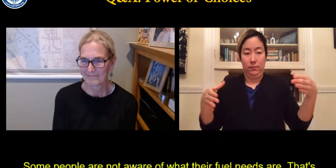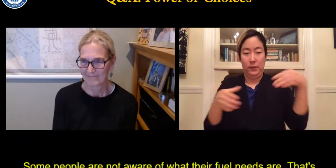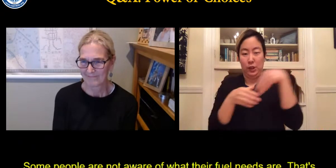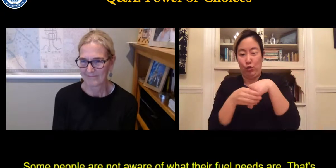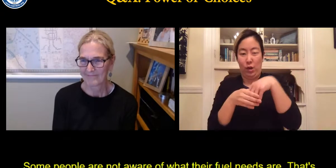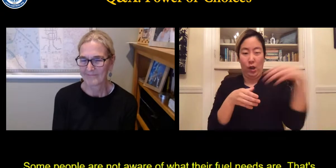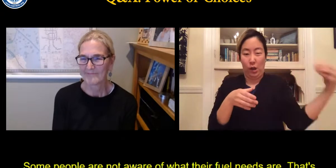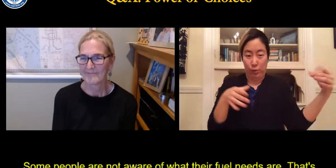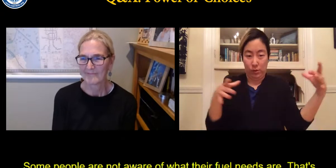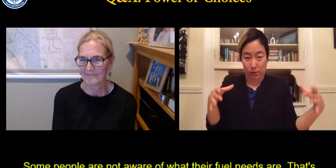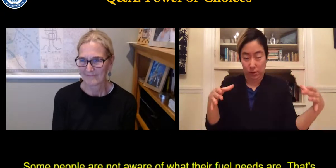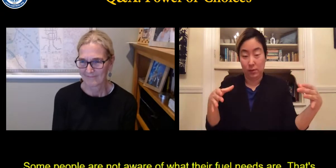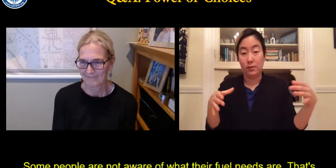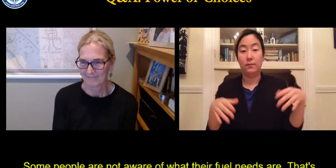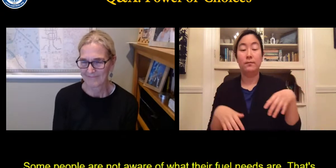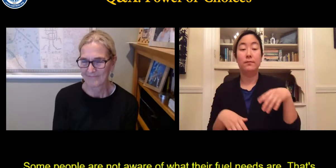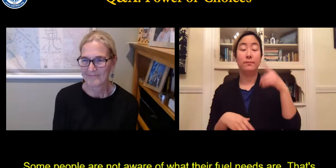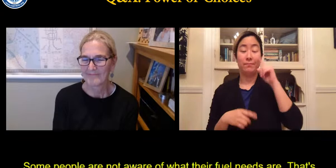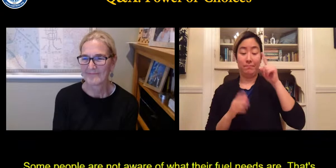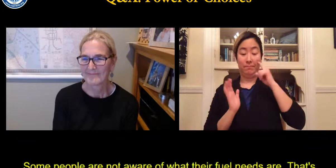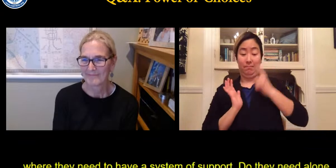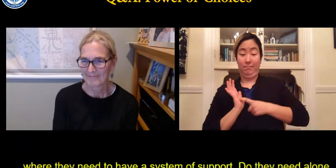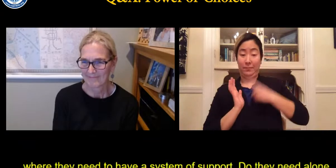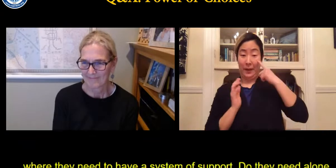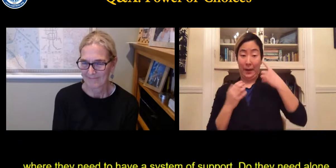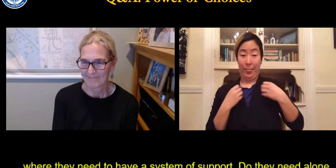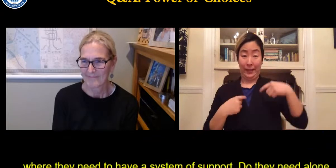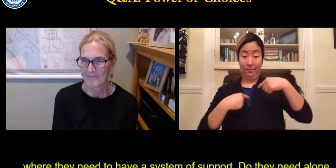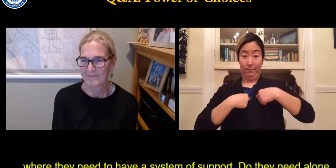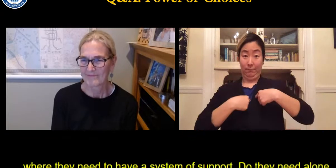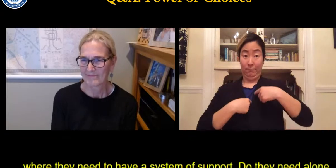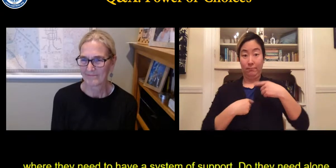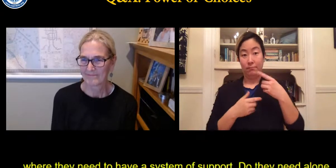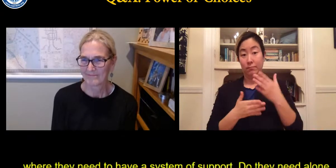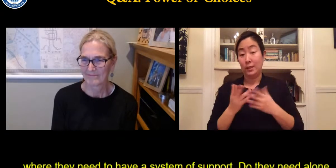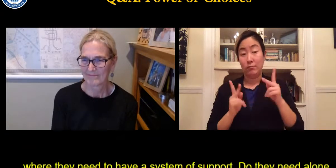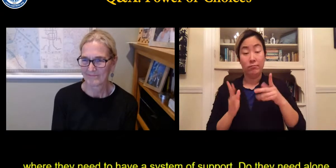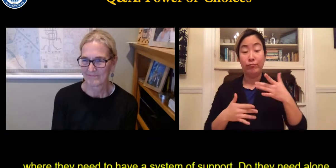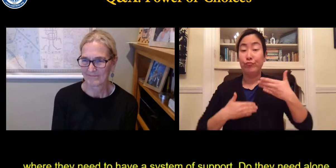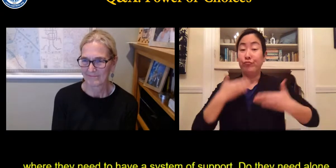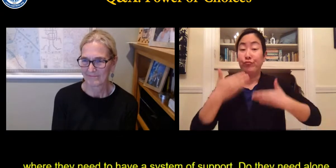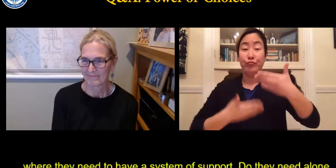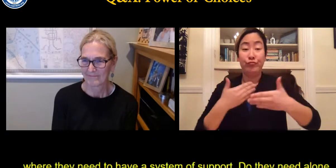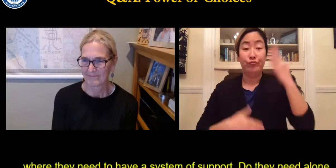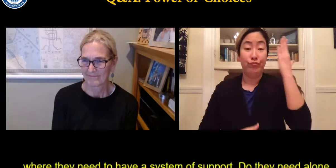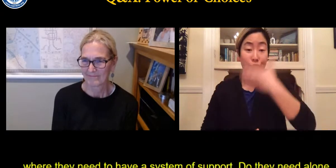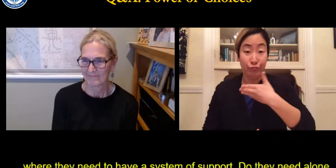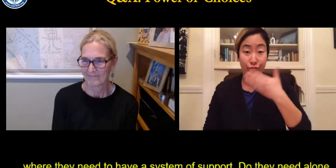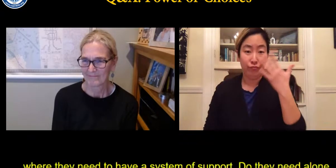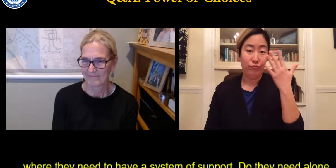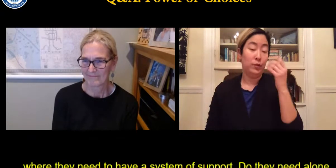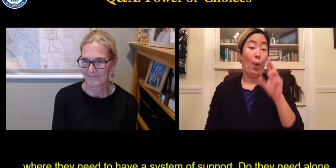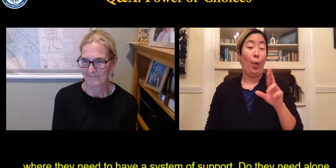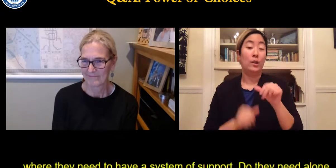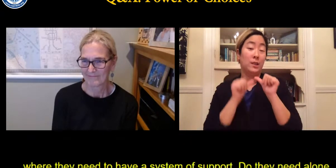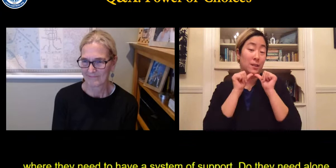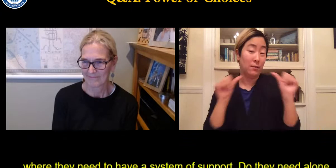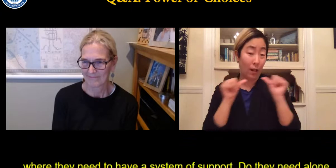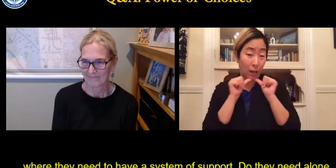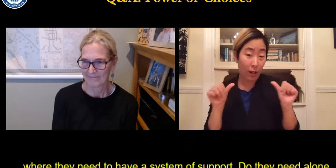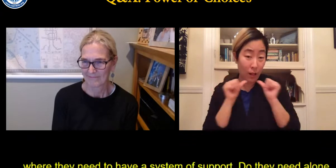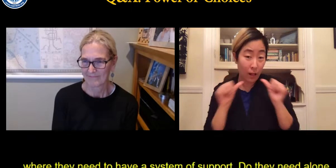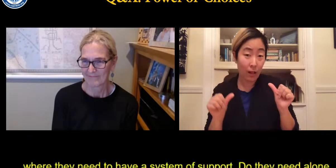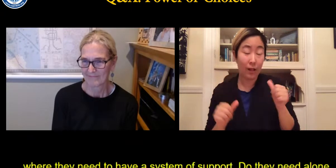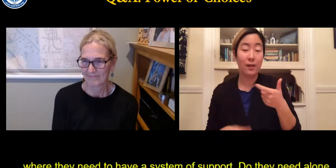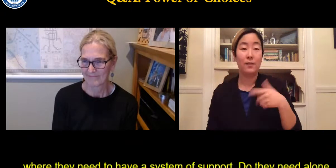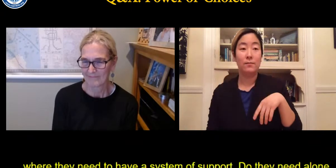need friend time? Is that what they're low on? And basically, I encourage you to start with concentric circles. Start with yourself,